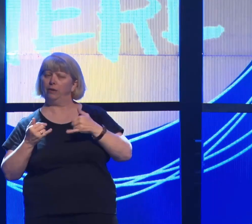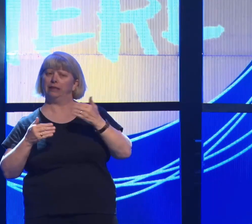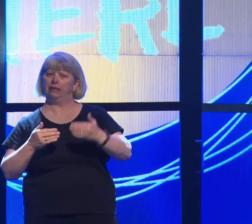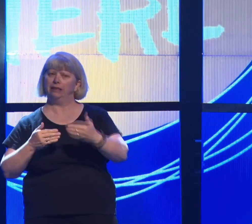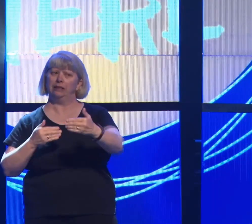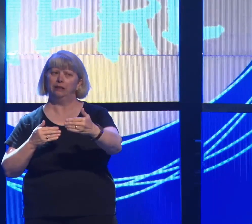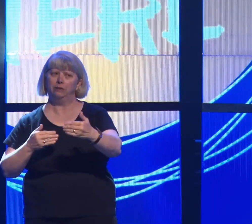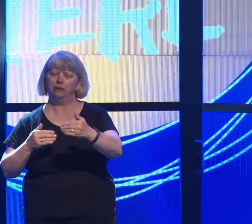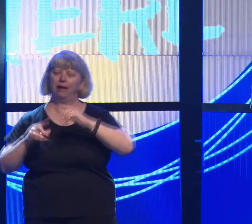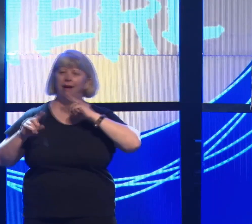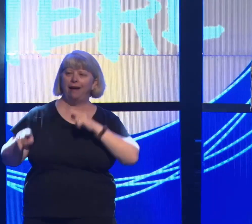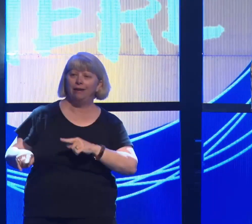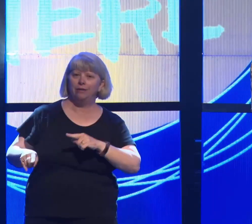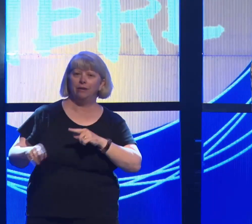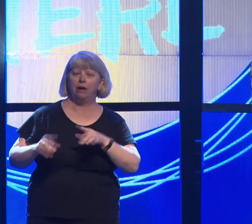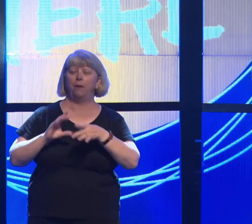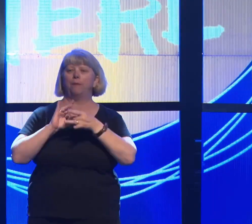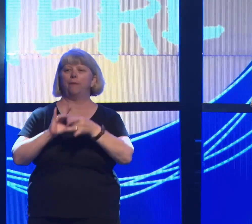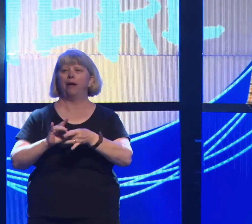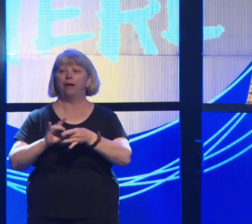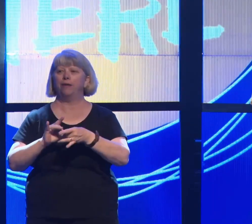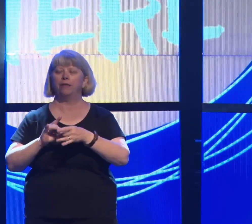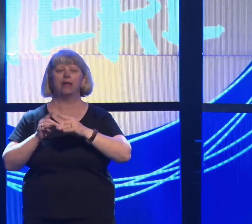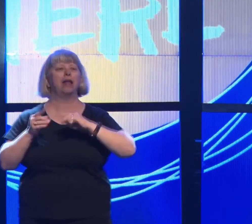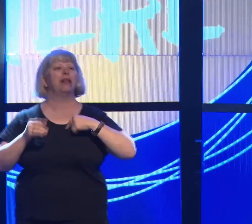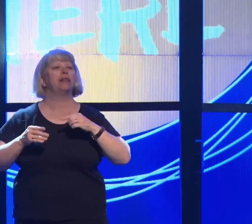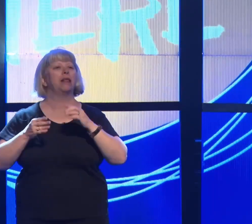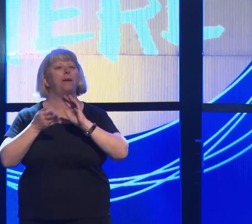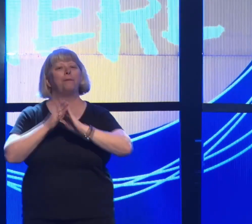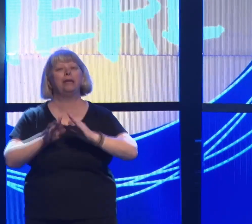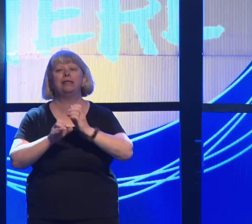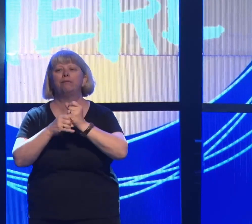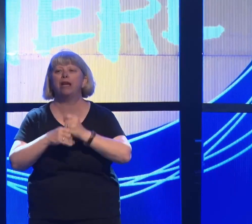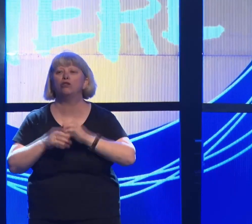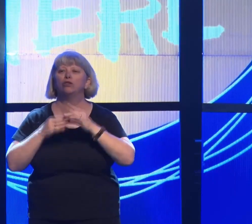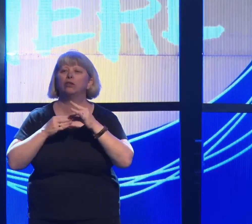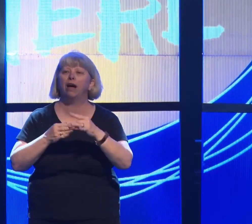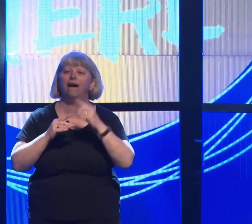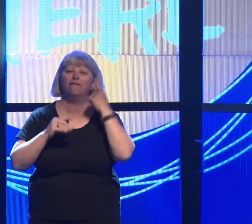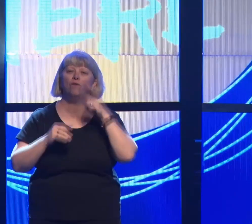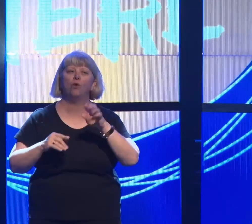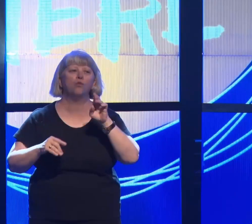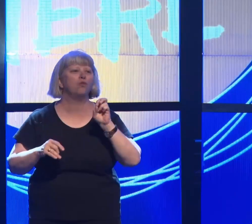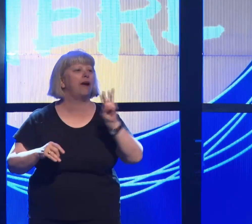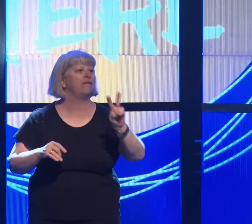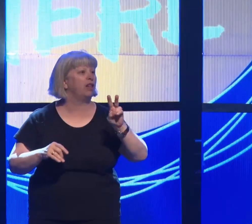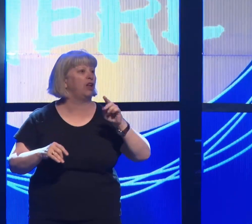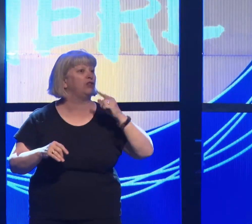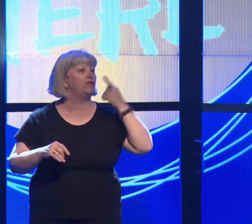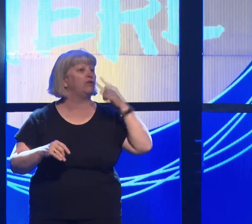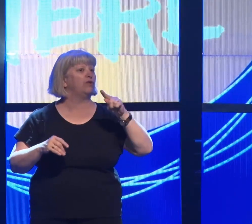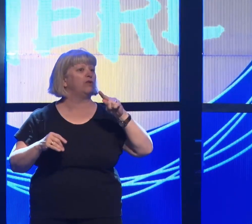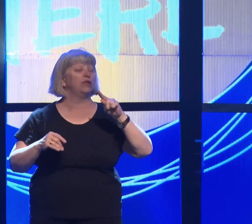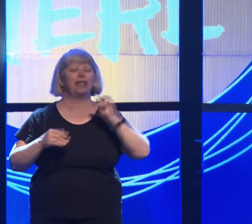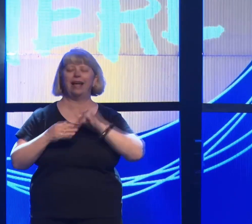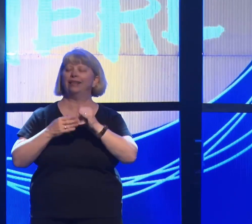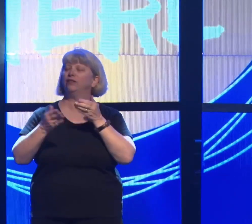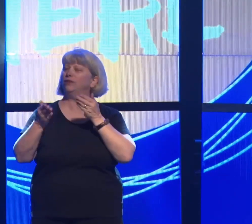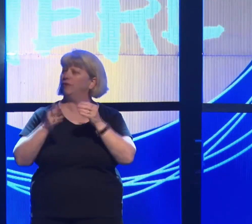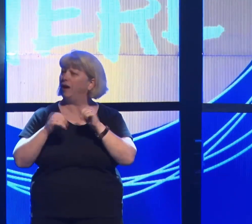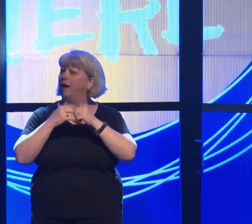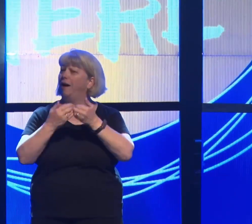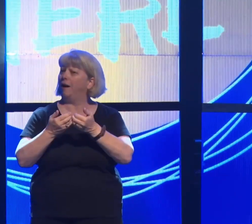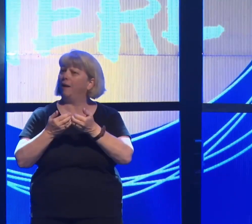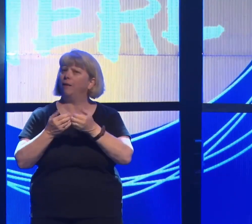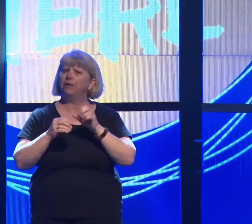in called The Peacemaker Guide to the Revelation. So if you have questions, Ryan's going to talk about that at the end of the service about how to